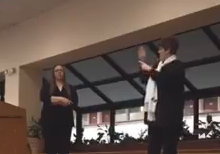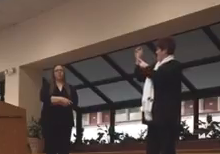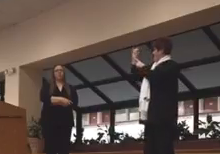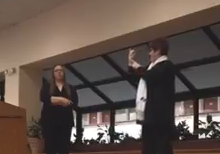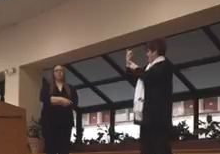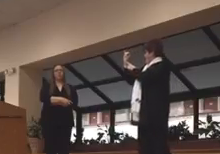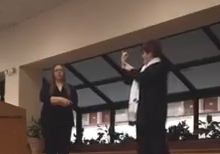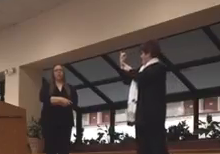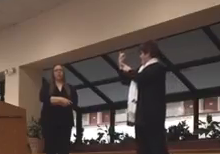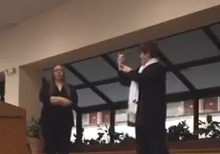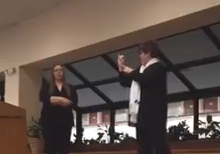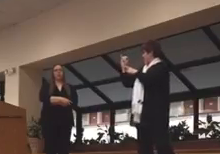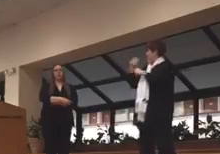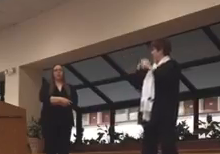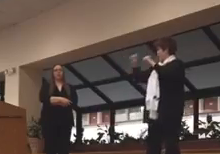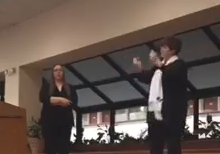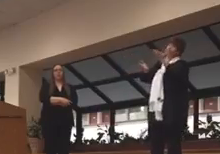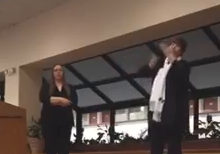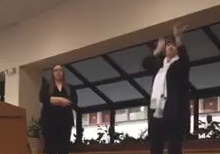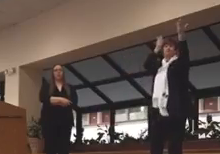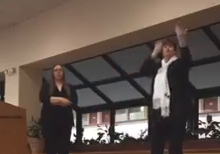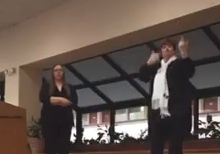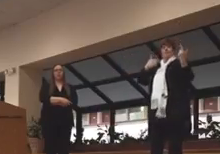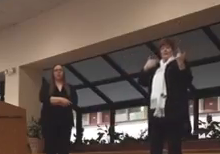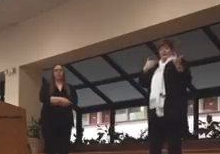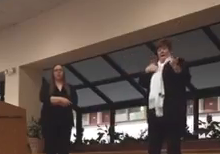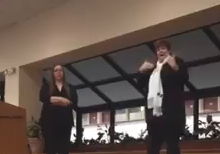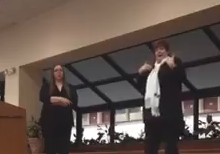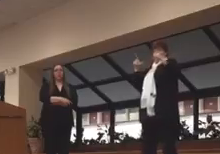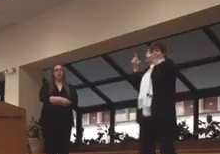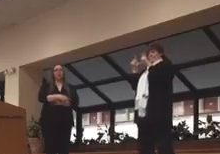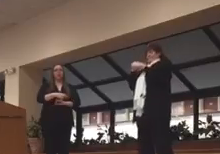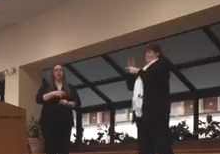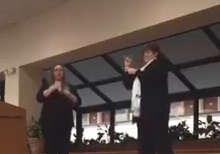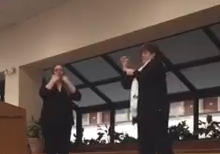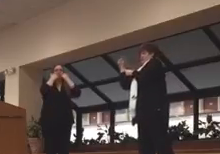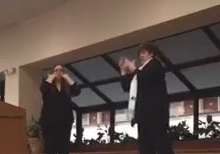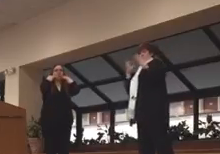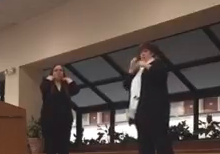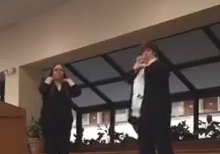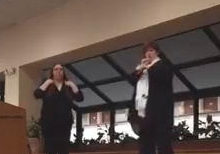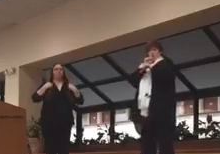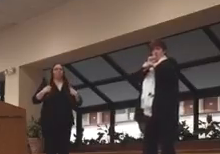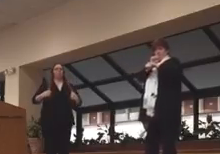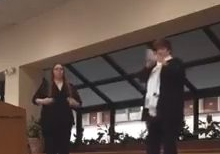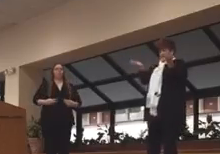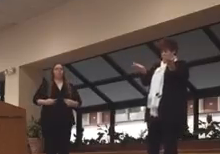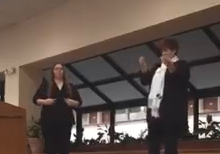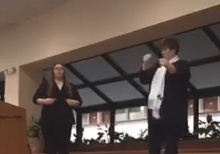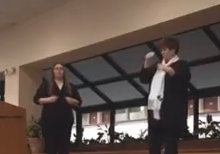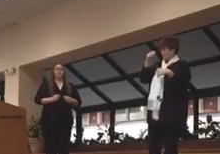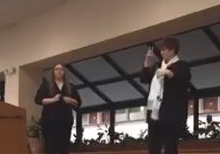in Michigan. Could I apply for licensure with my BEI? Could I submit it? I have my license